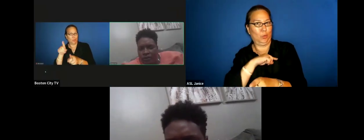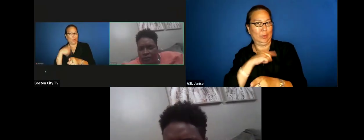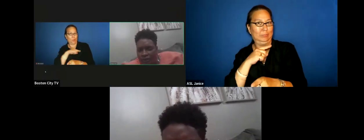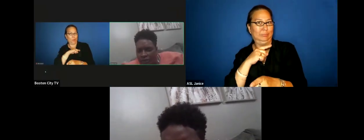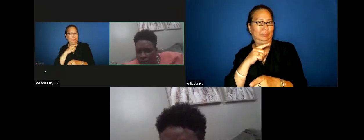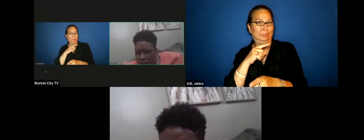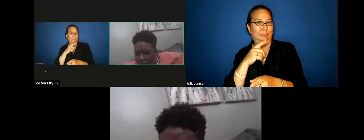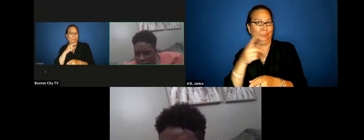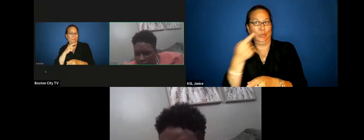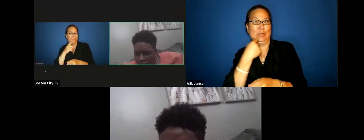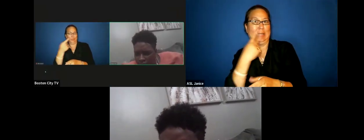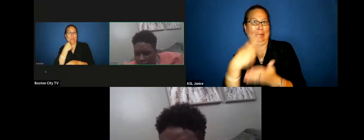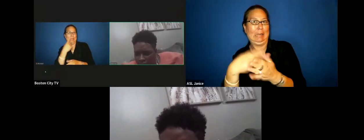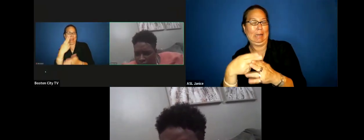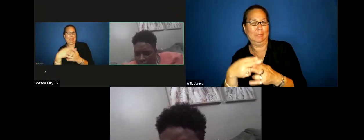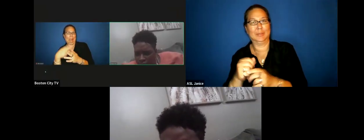good evening.